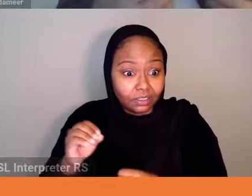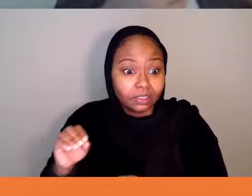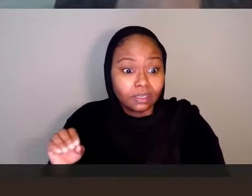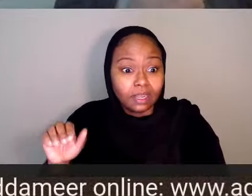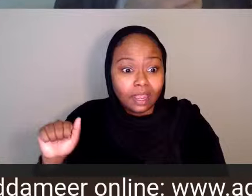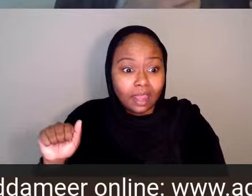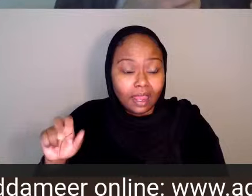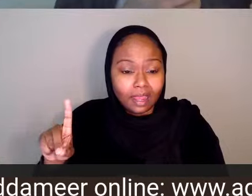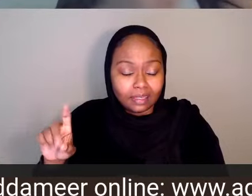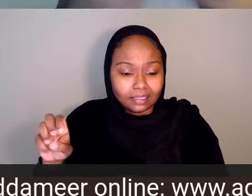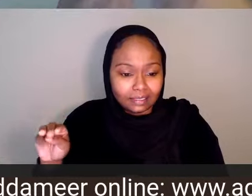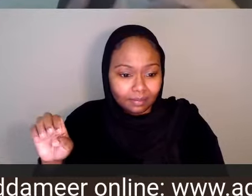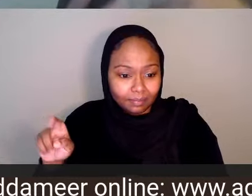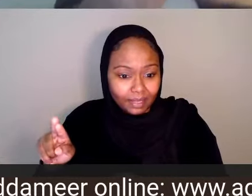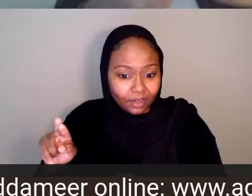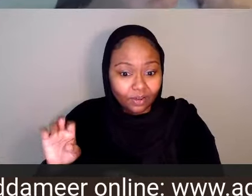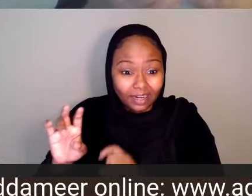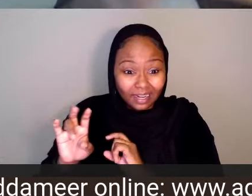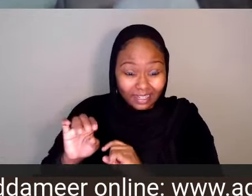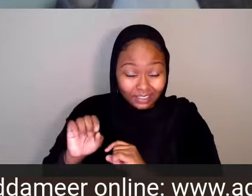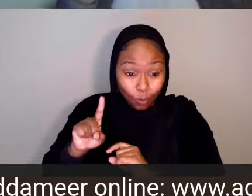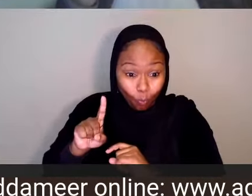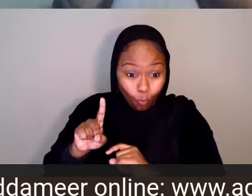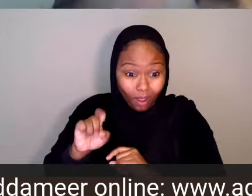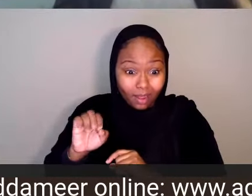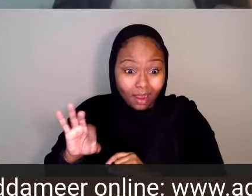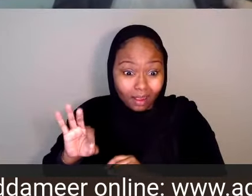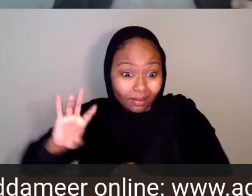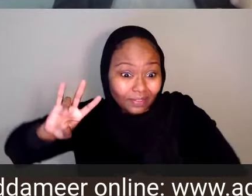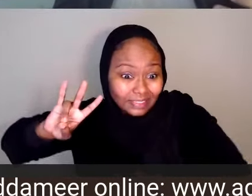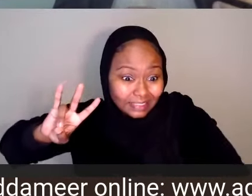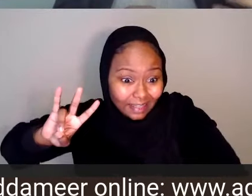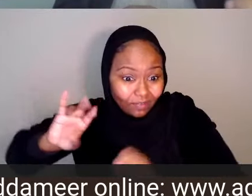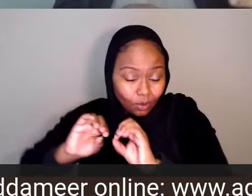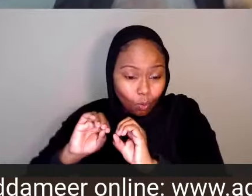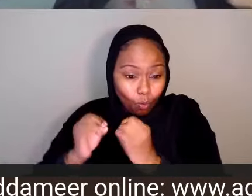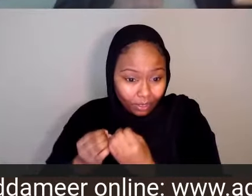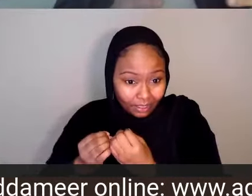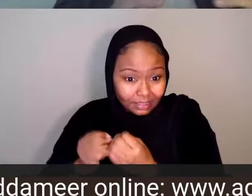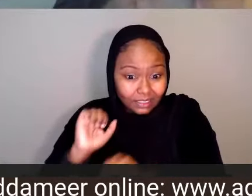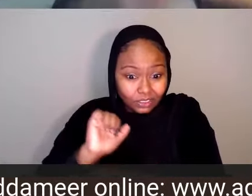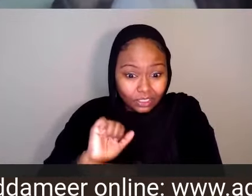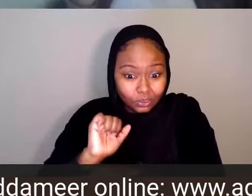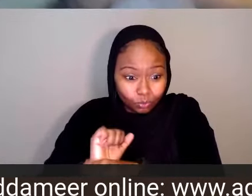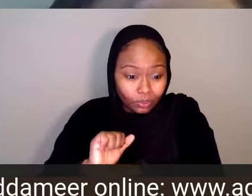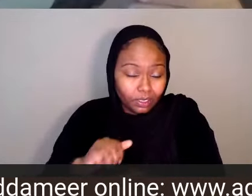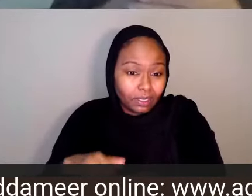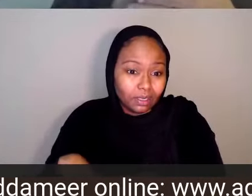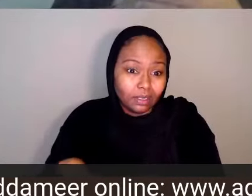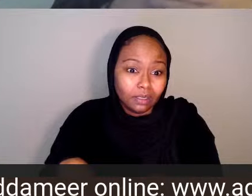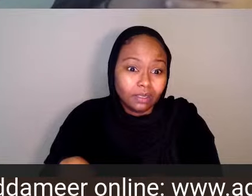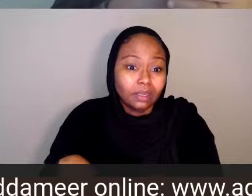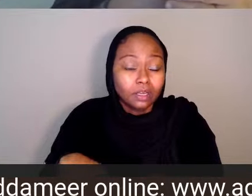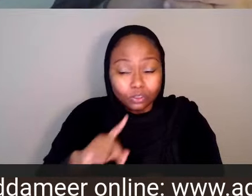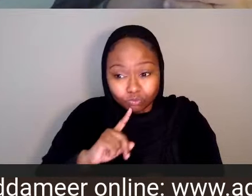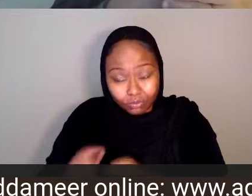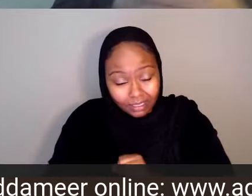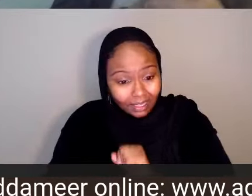seven organizations working for 4 decades at least to